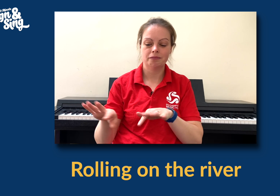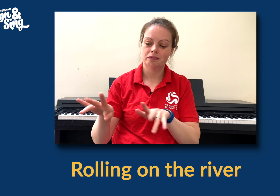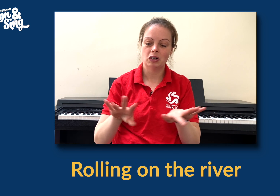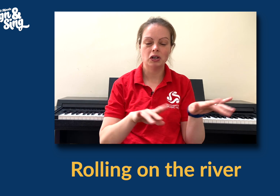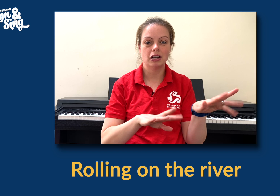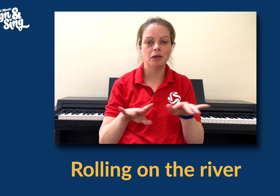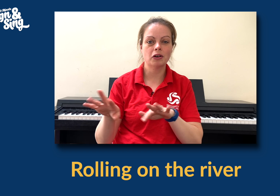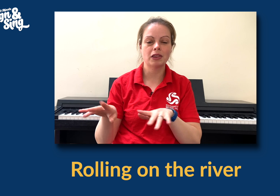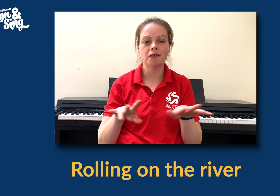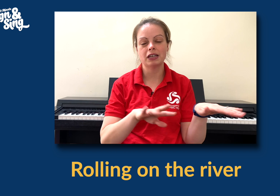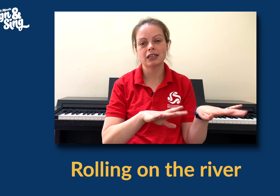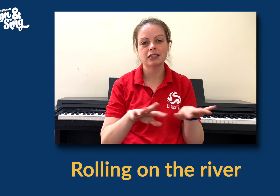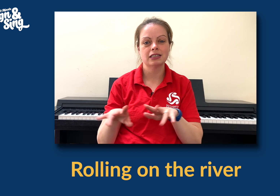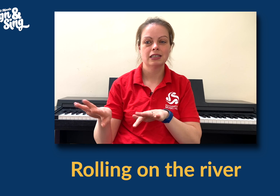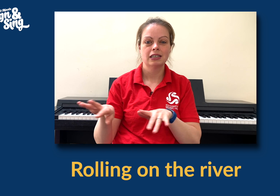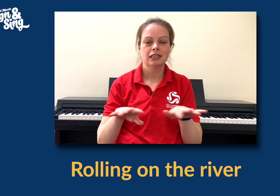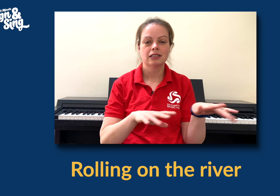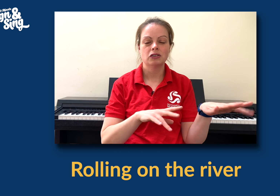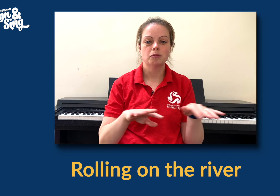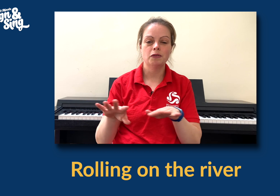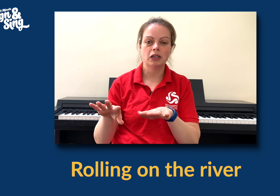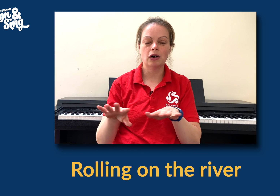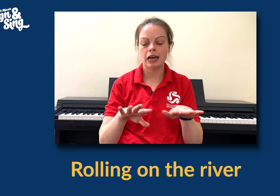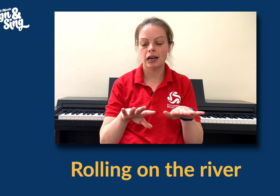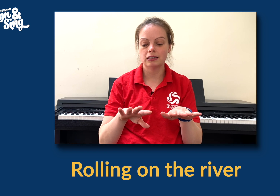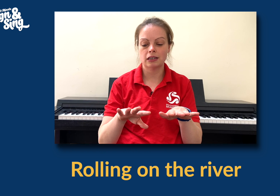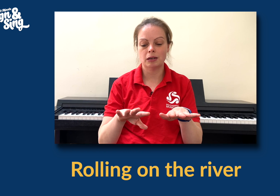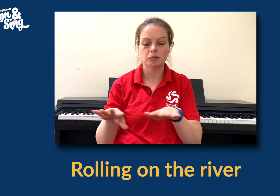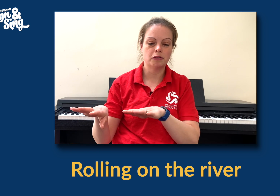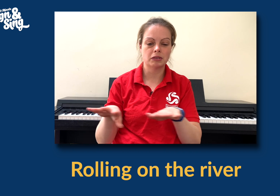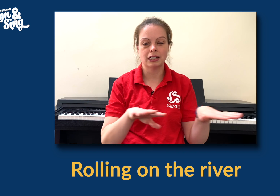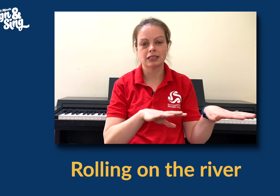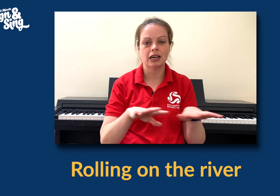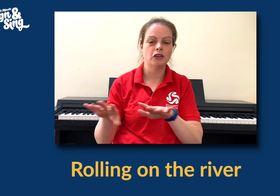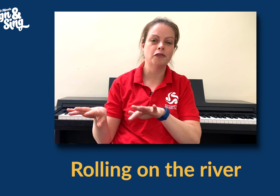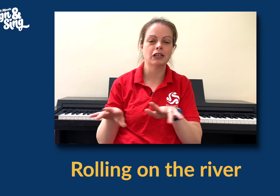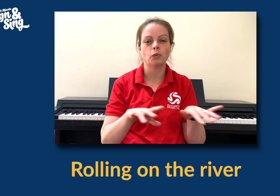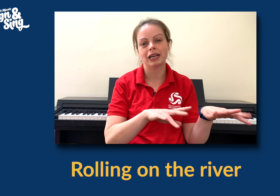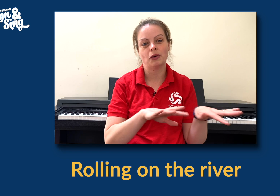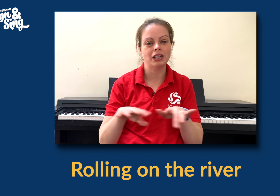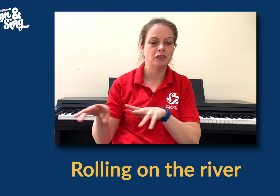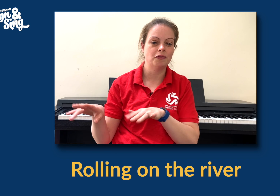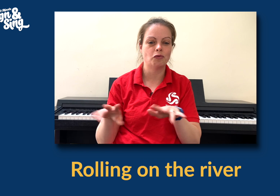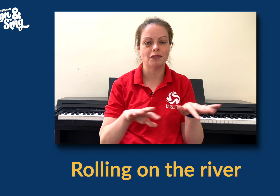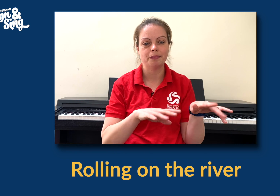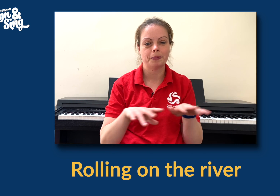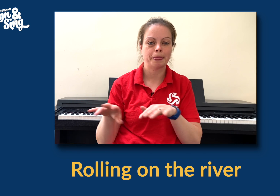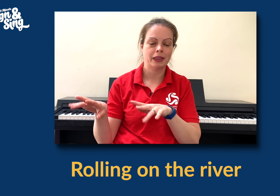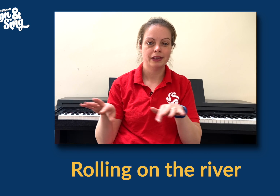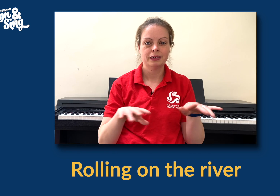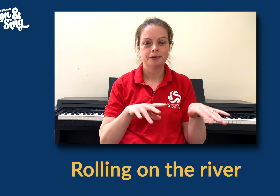of look with our fingers. So just moving your hands and arms are moving from side to side, and your fingers are wiggling while you do it for